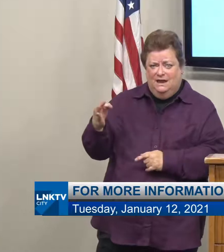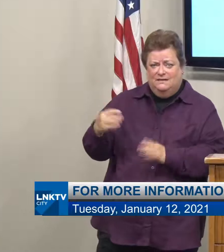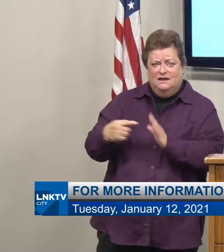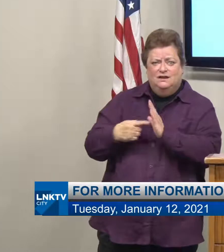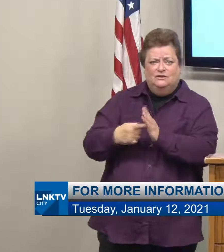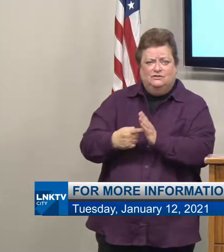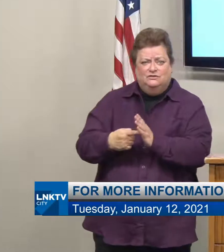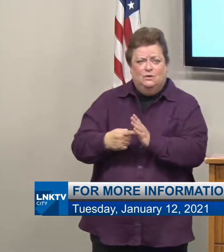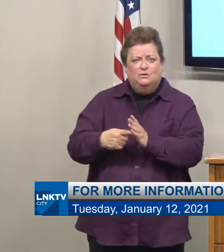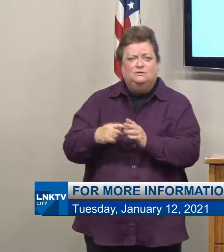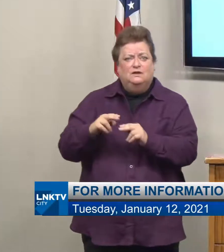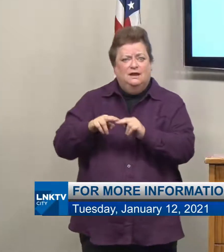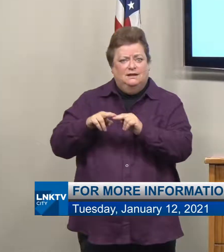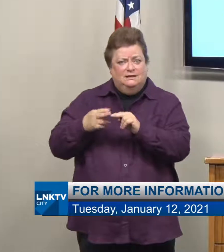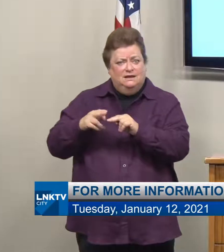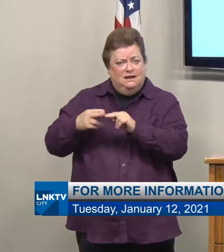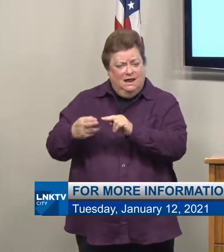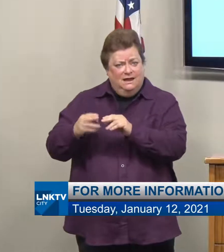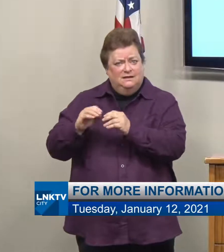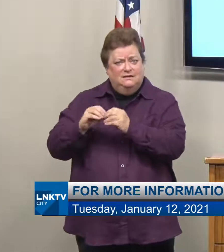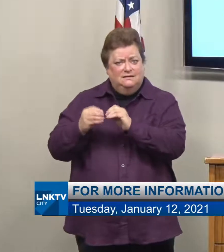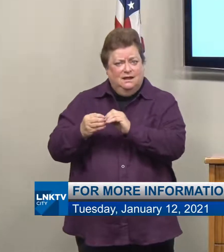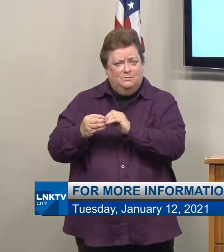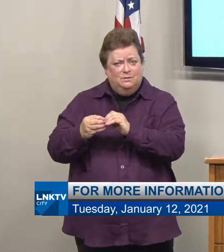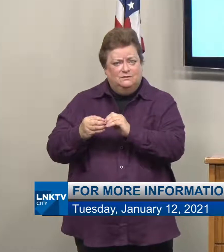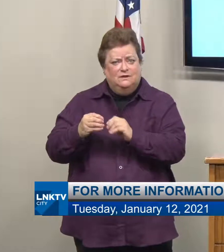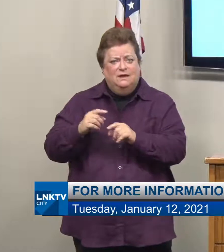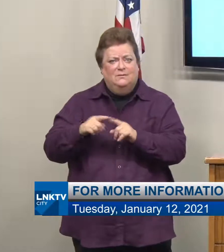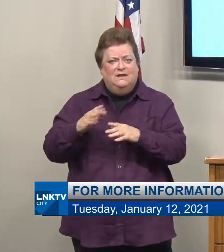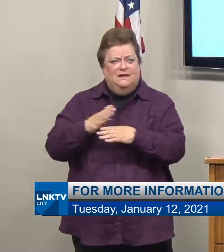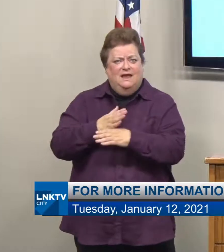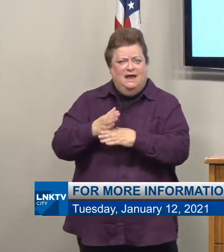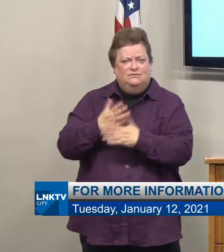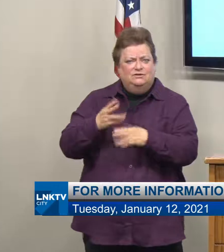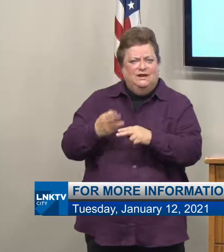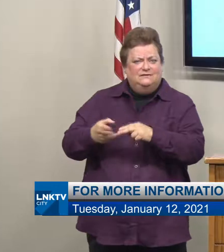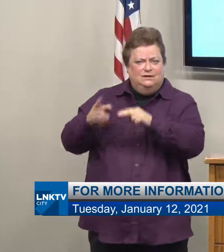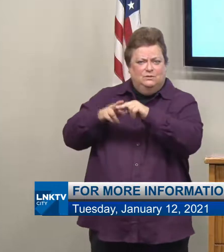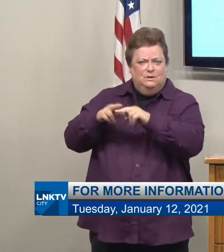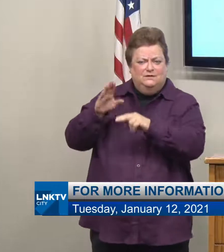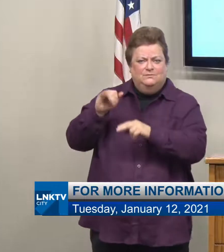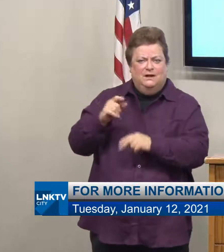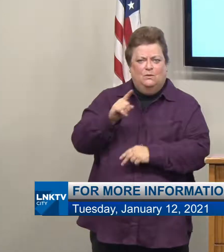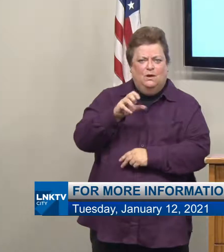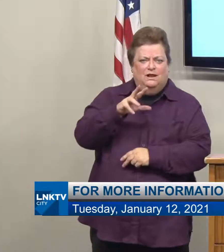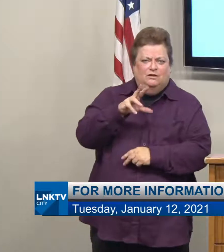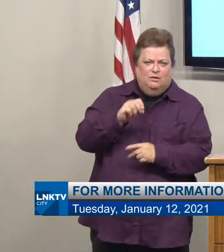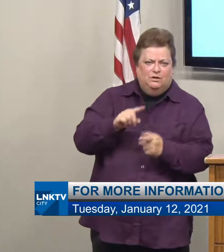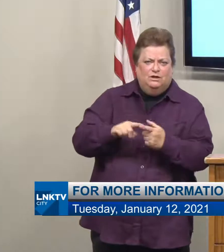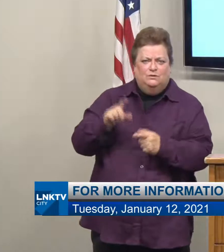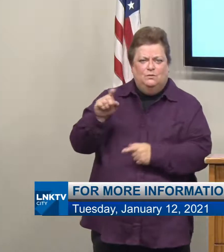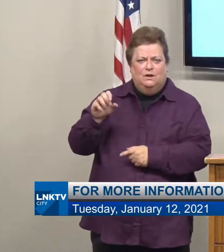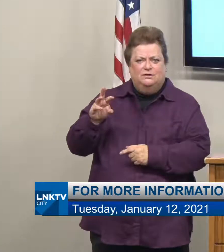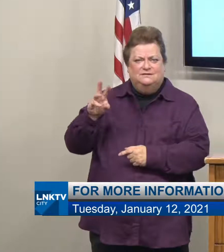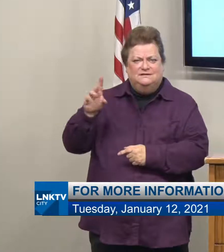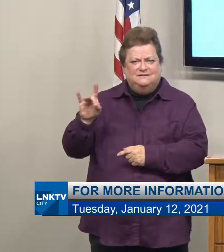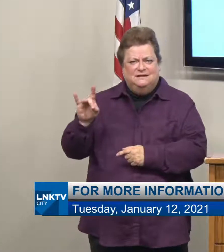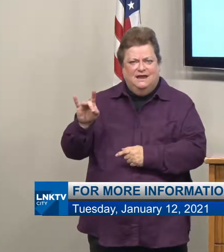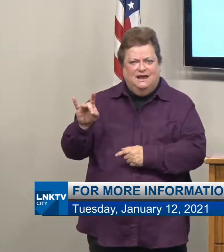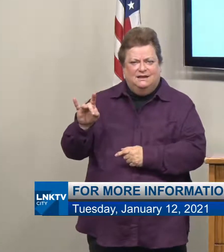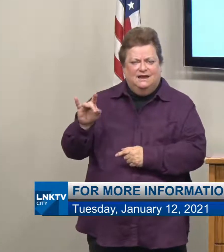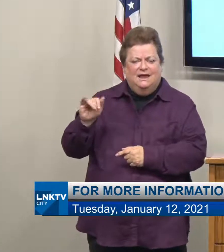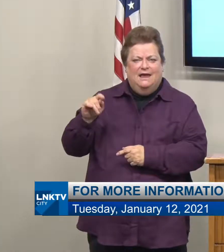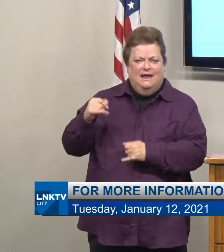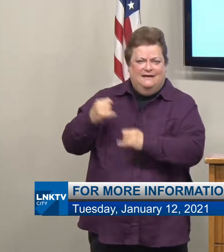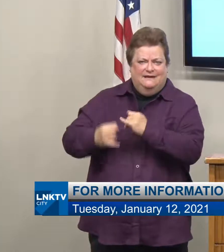the decline in cases in late December. The average has increased from about 130 to 168 at the